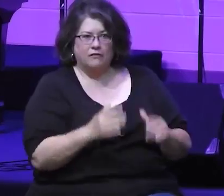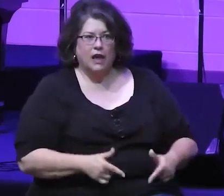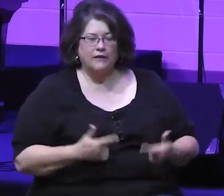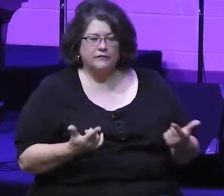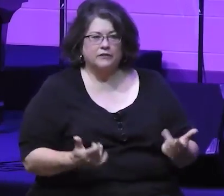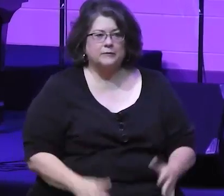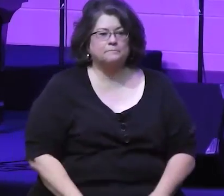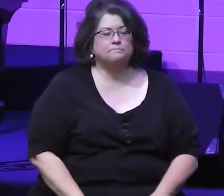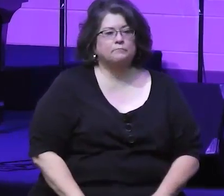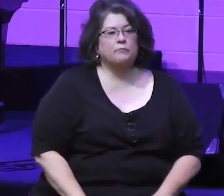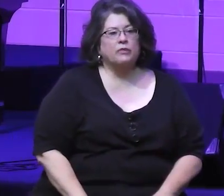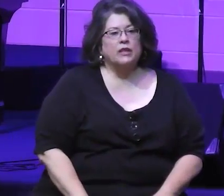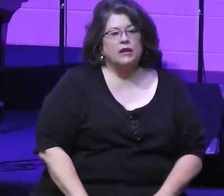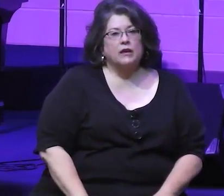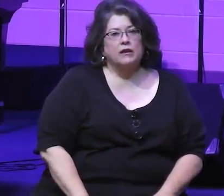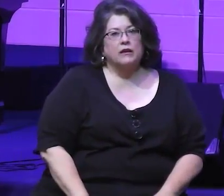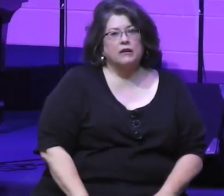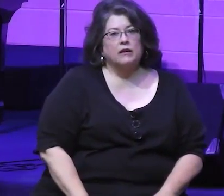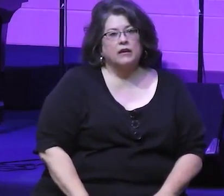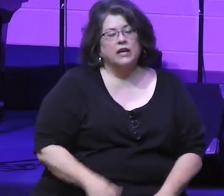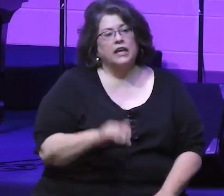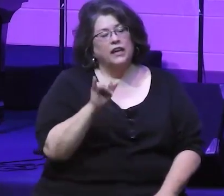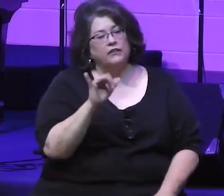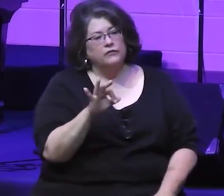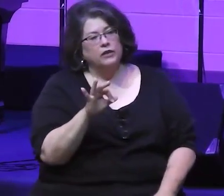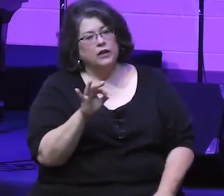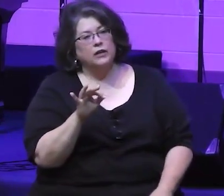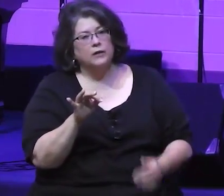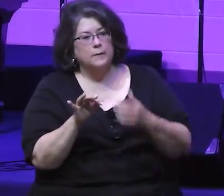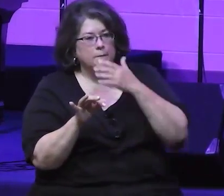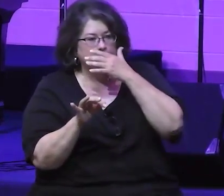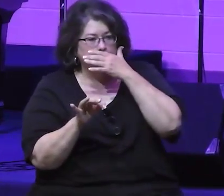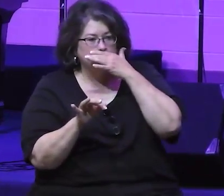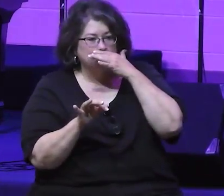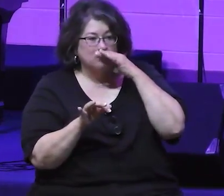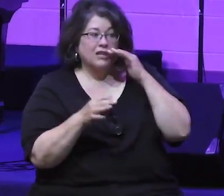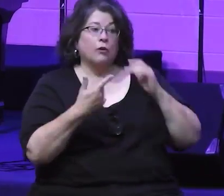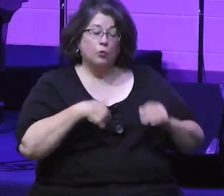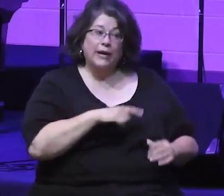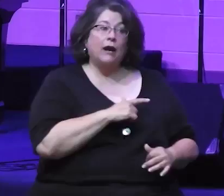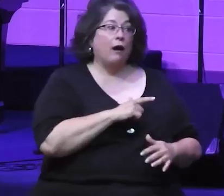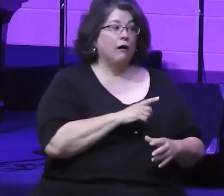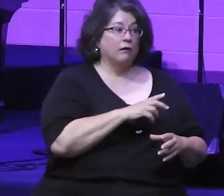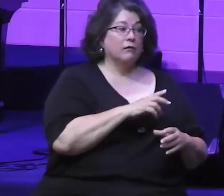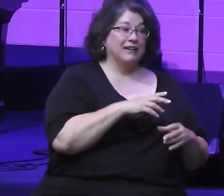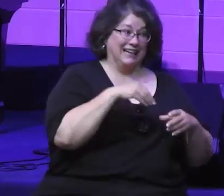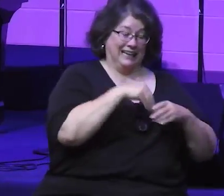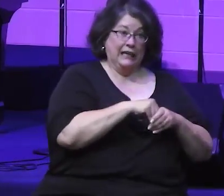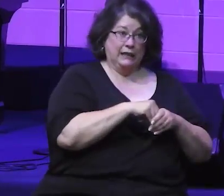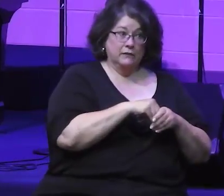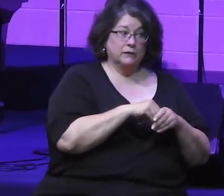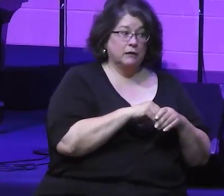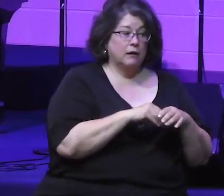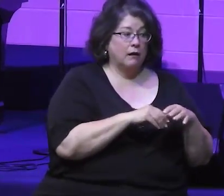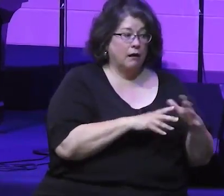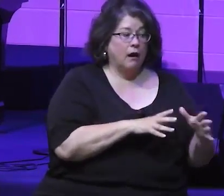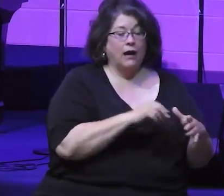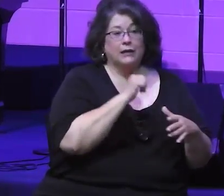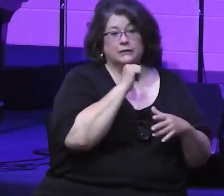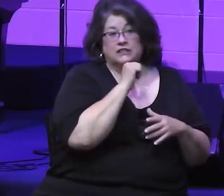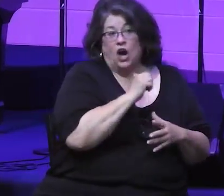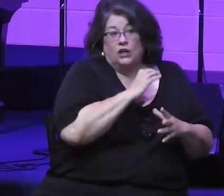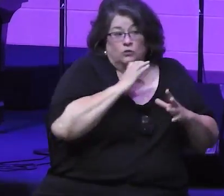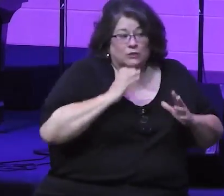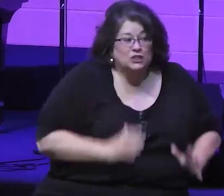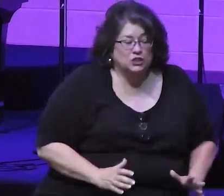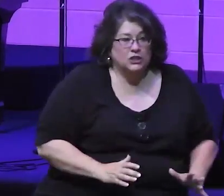an all-religious or a not necessarily Christian environment, a secular humanist philosophy, this is a perfectly appropriate description